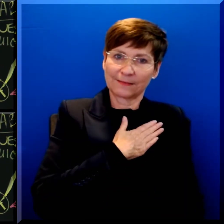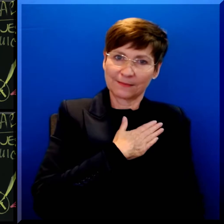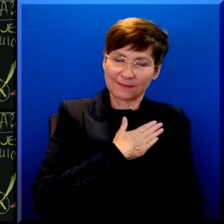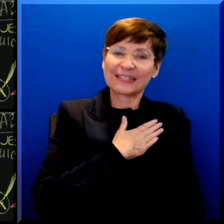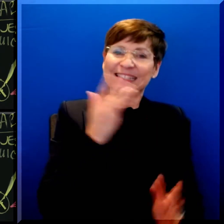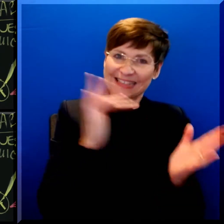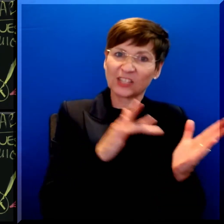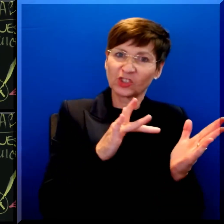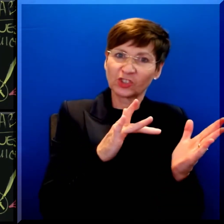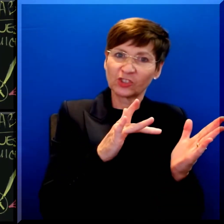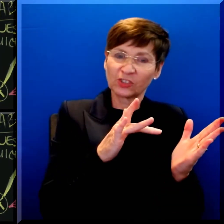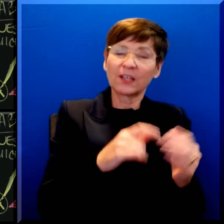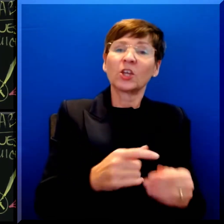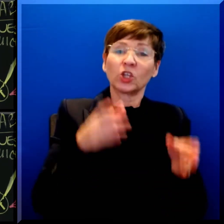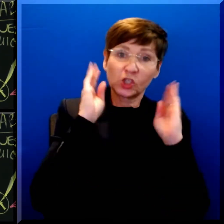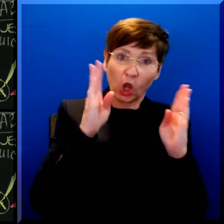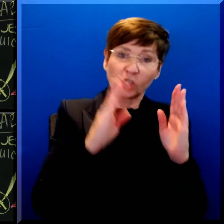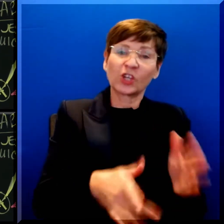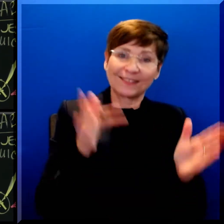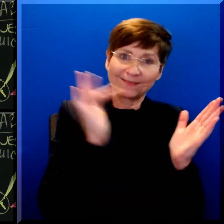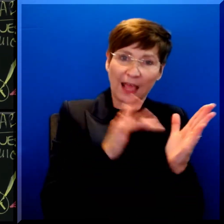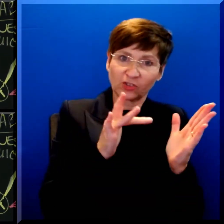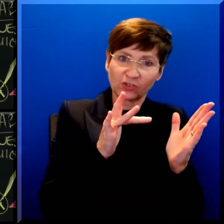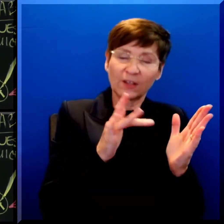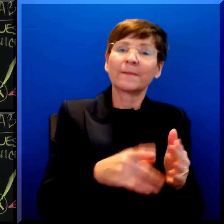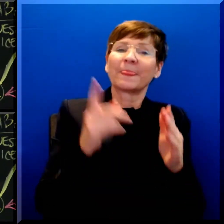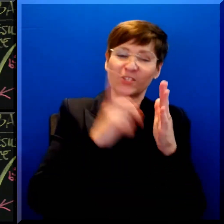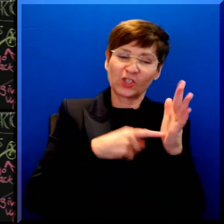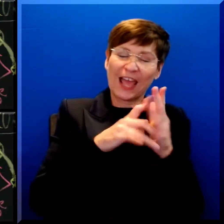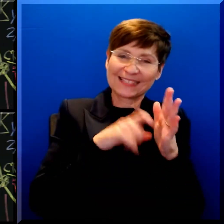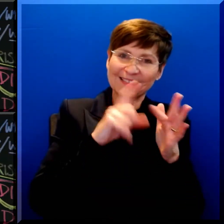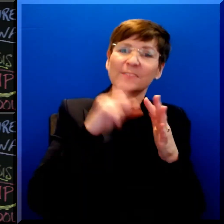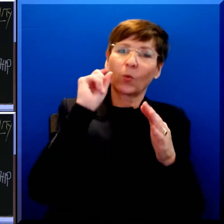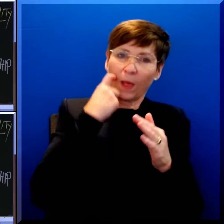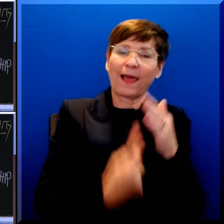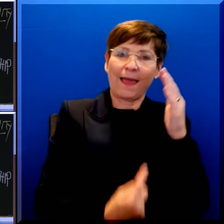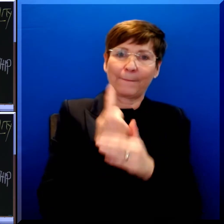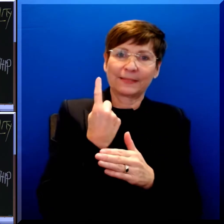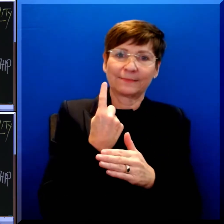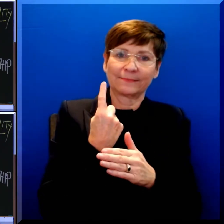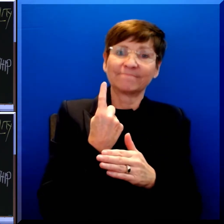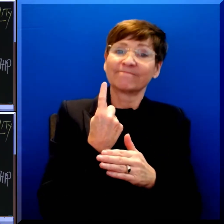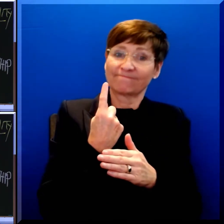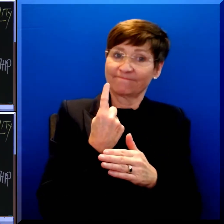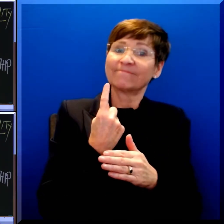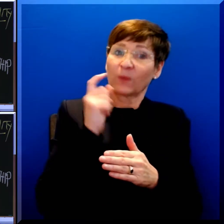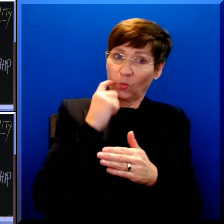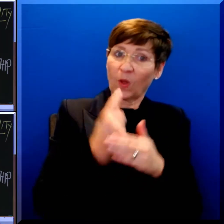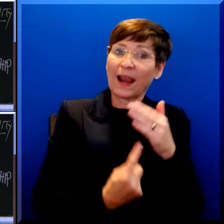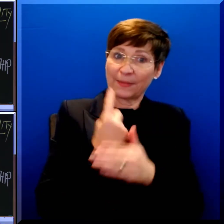time, justice will come. Amen? The arc of God's universe, it bends towards